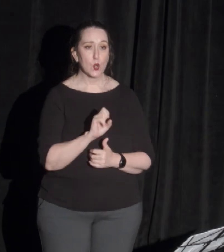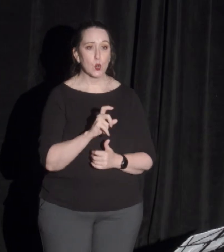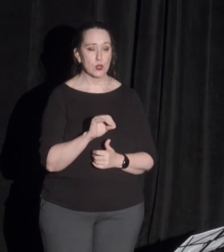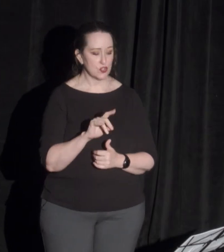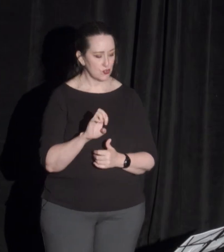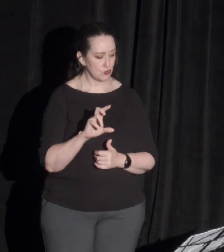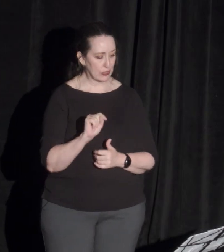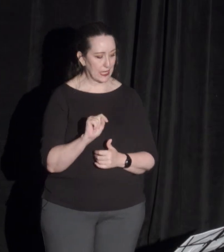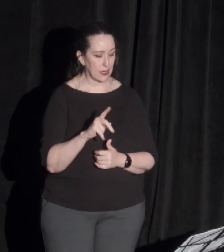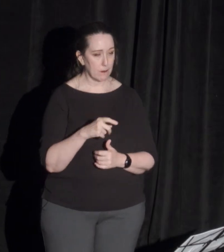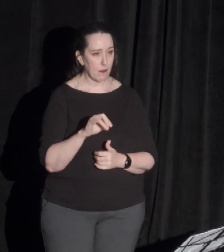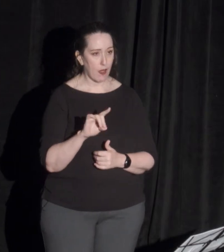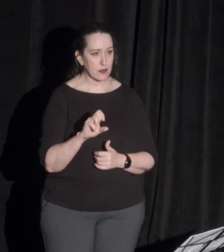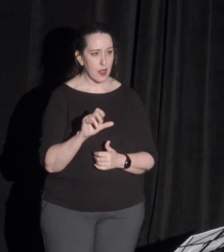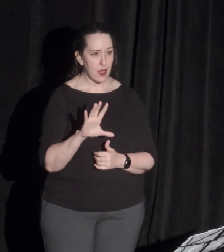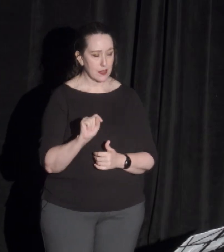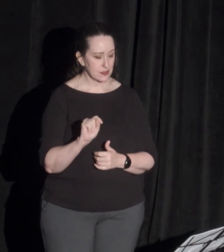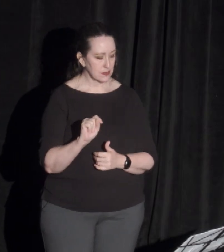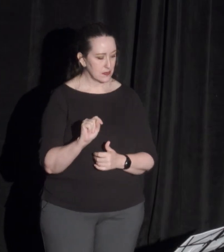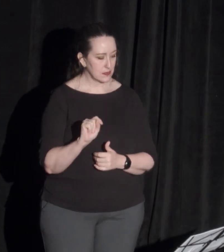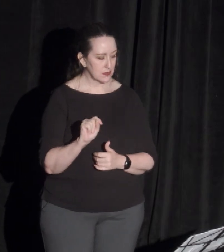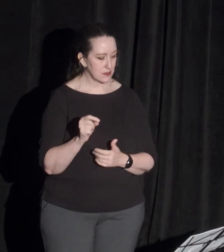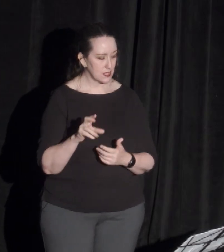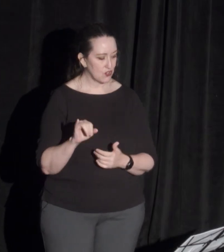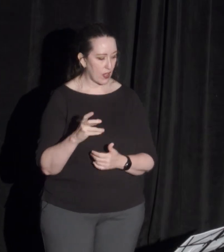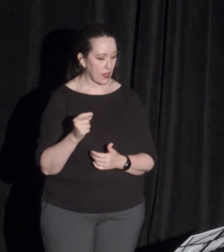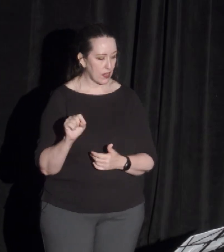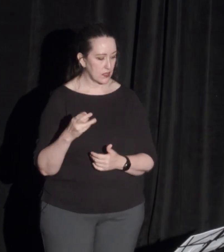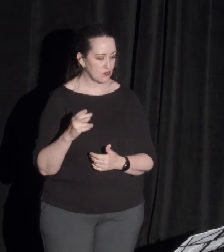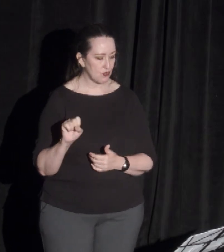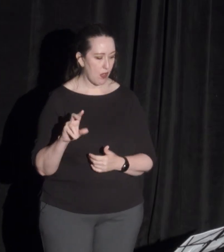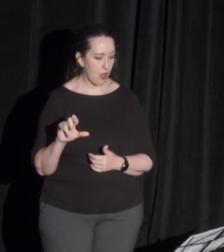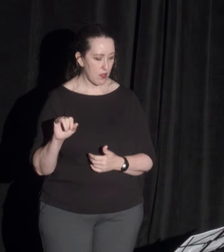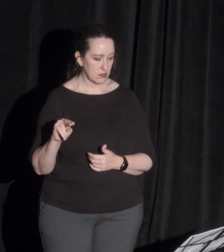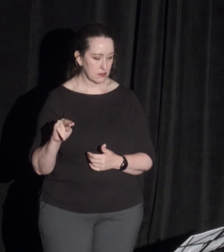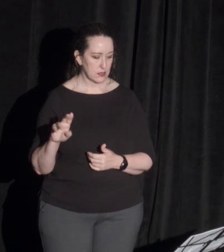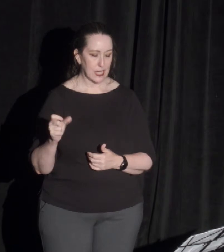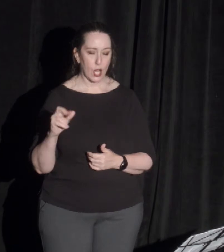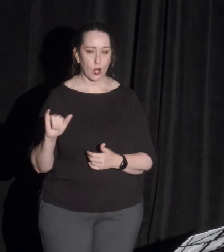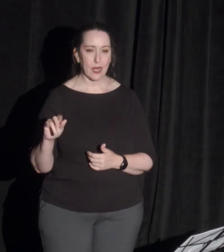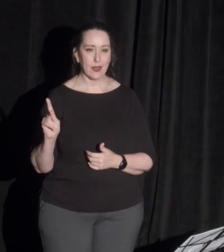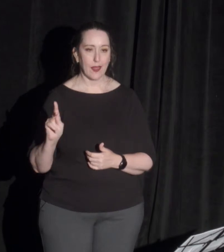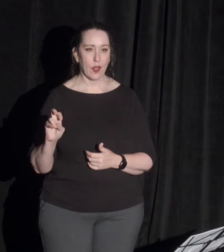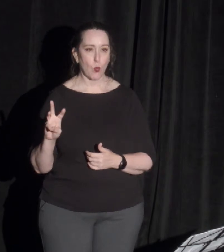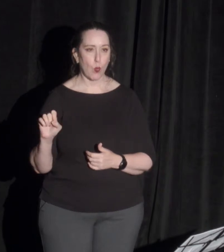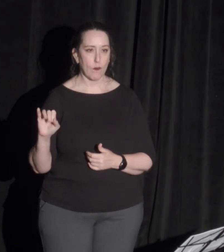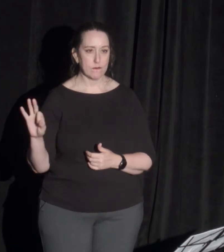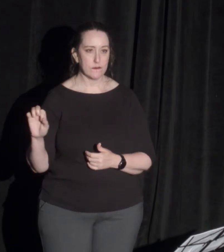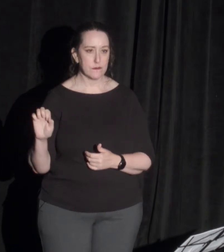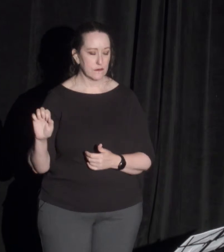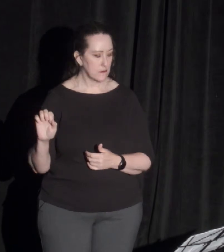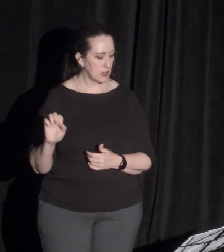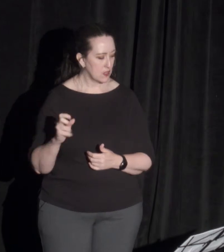podcast, presented by Jonathan Strawn and Gary K. Wolf, Jonathan Strawn, producer.